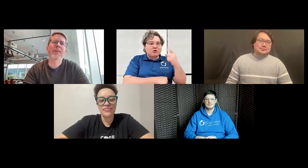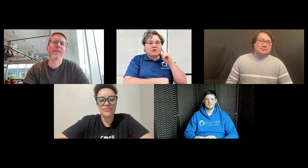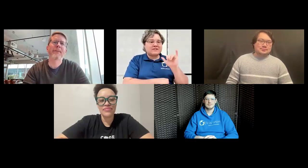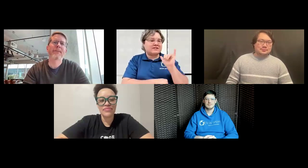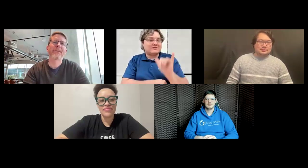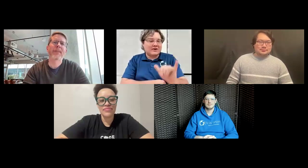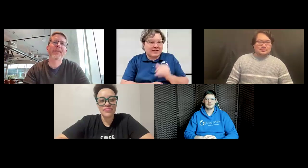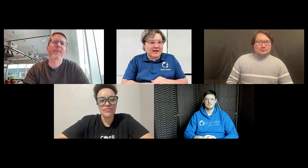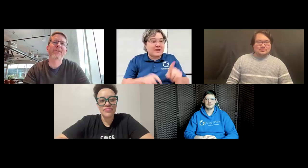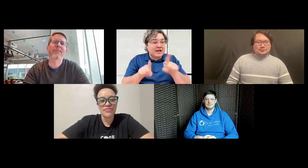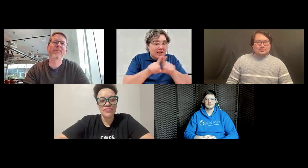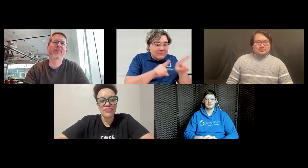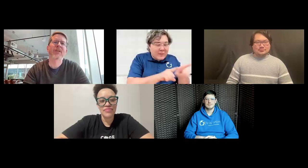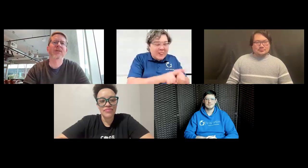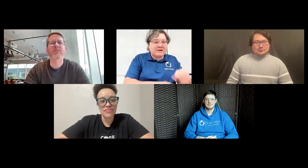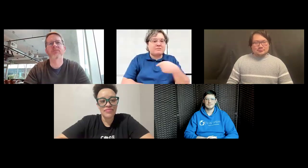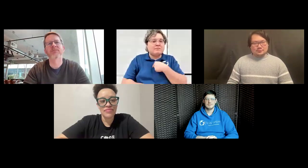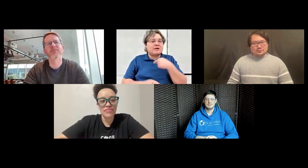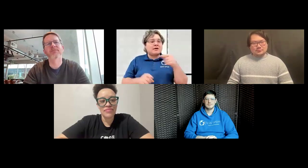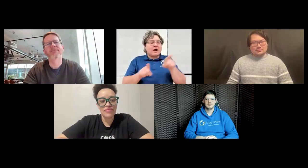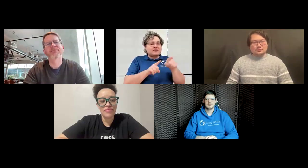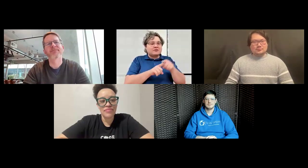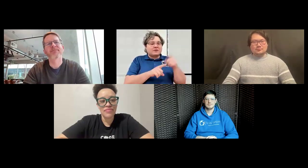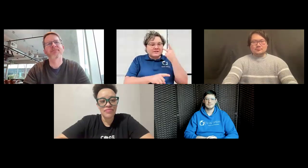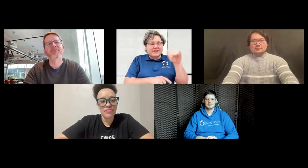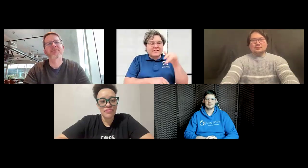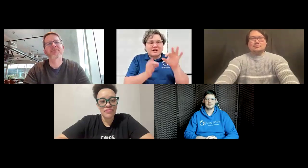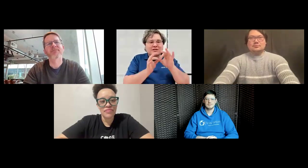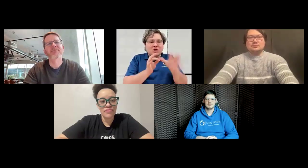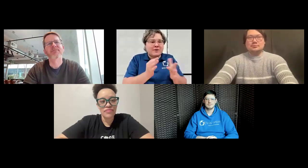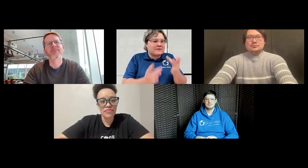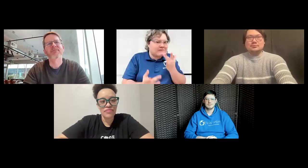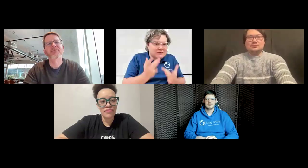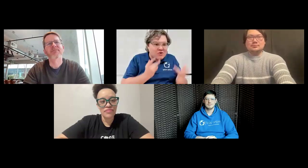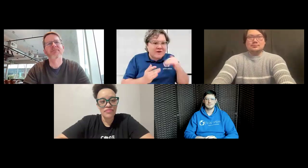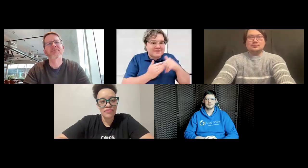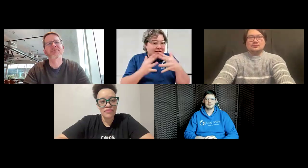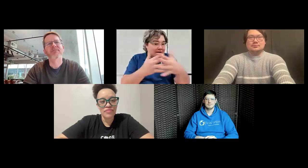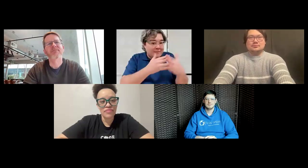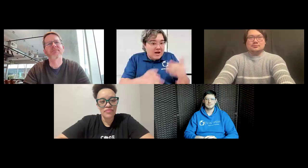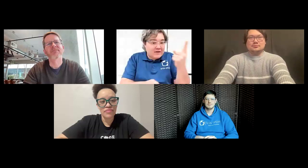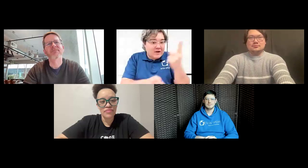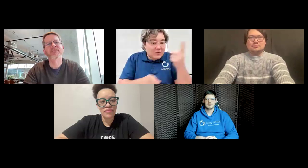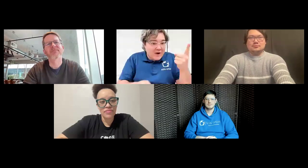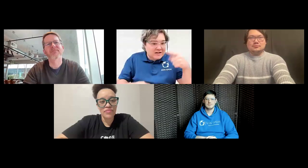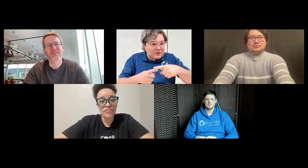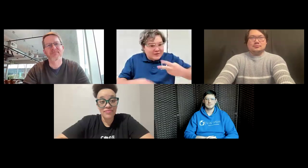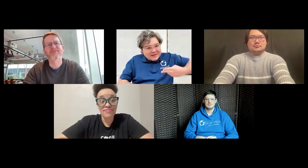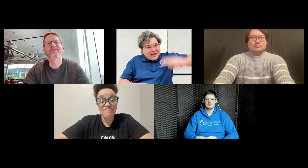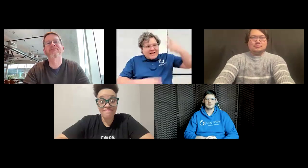missing information for. So that is really the vision behind it and the goal. We also see, there's not a lot of interpreters right now.